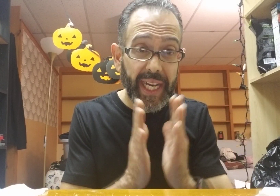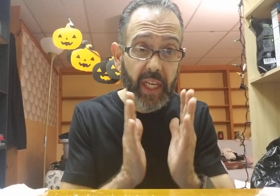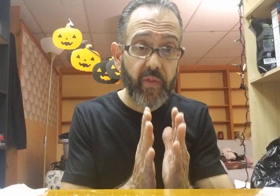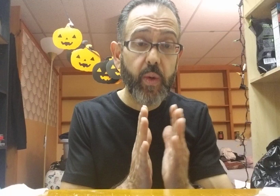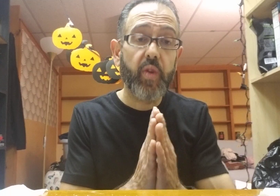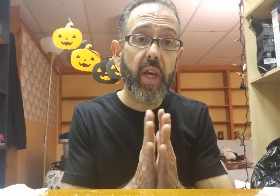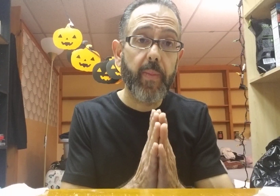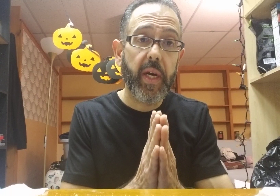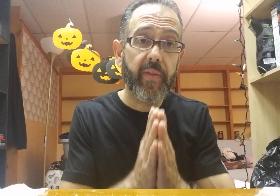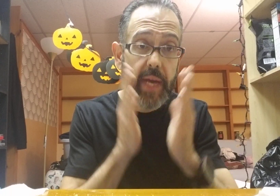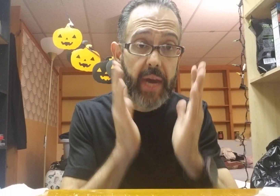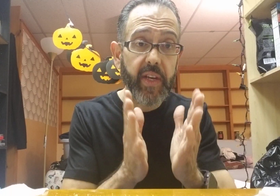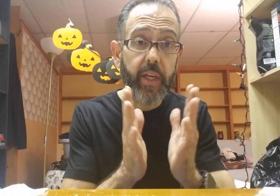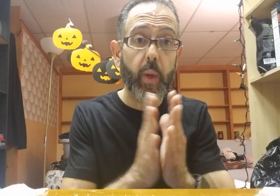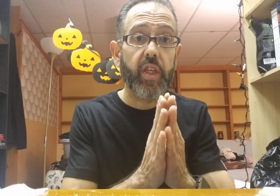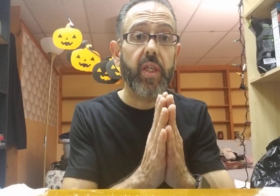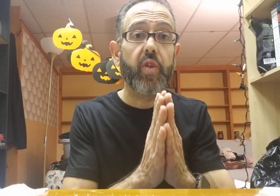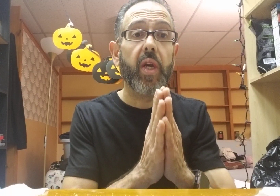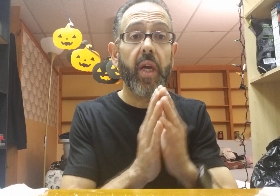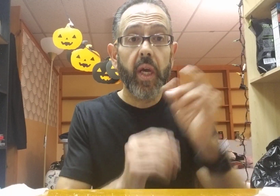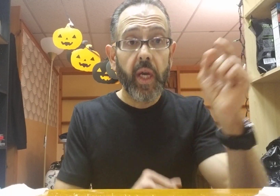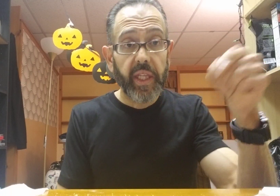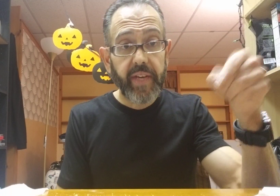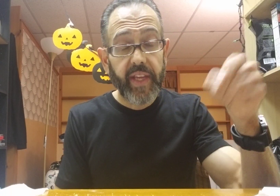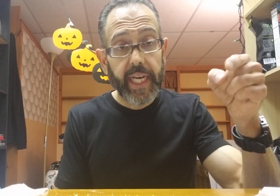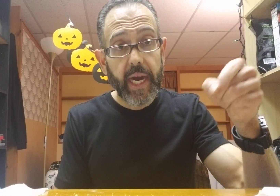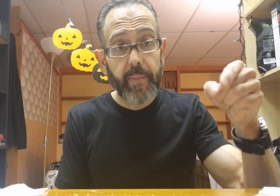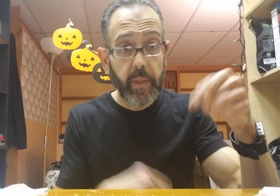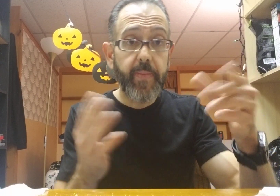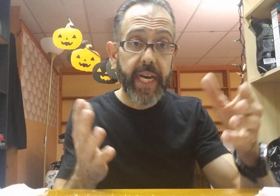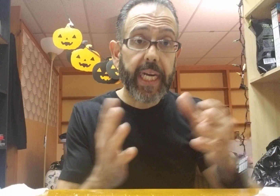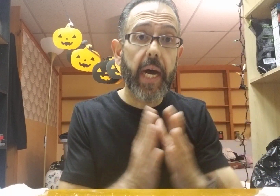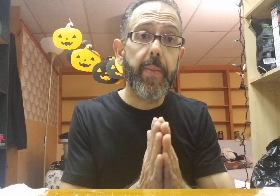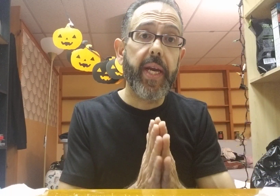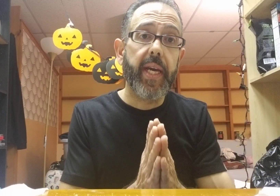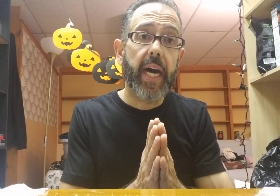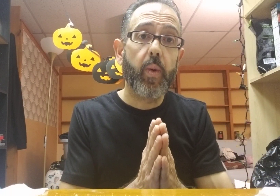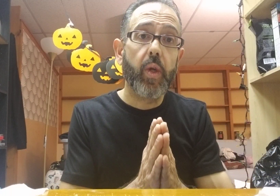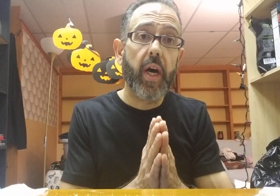confuse anybody. If you have any questions, leave me a comment, and I will